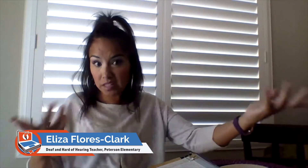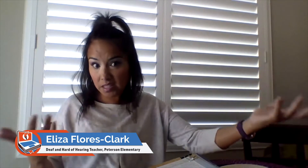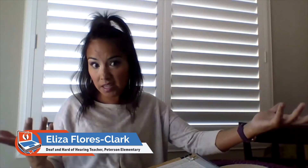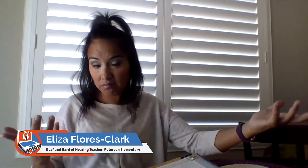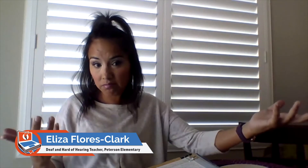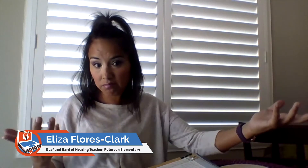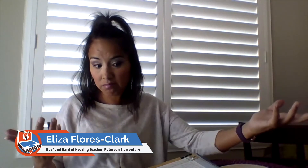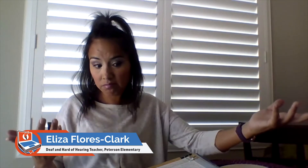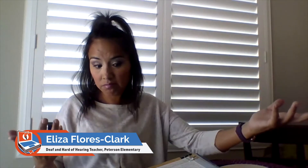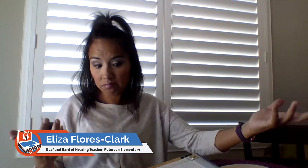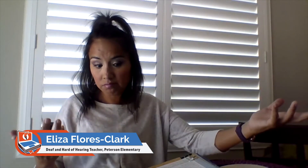it?